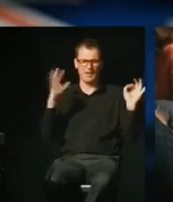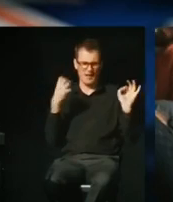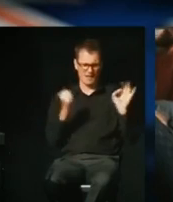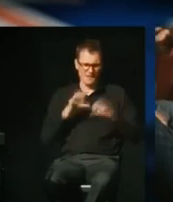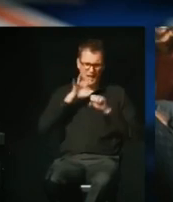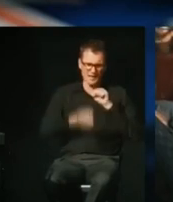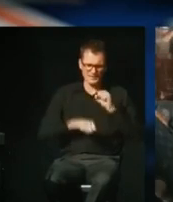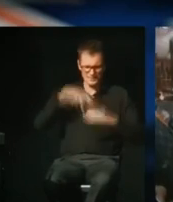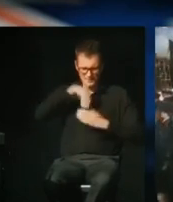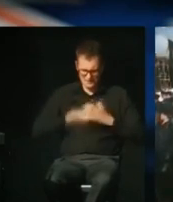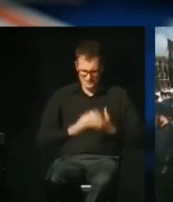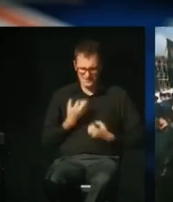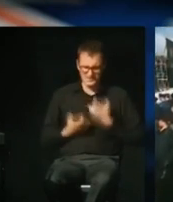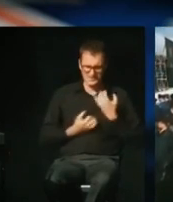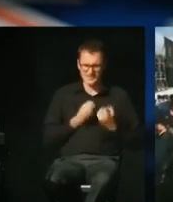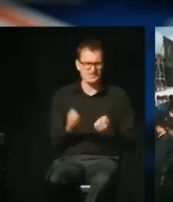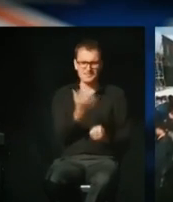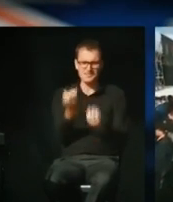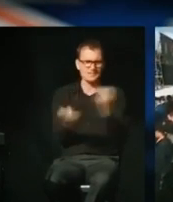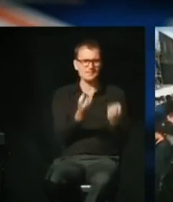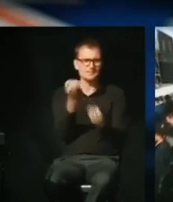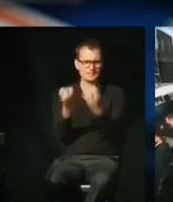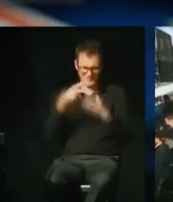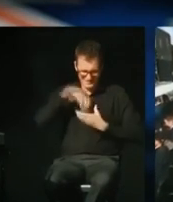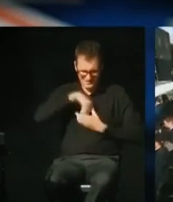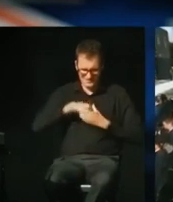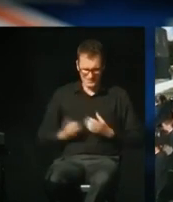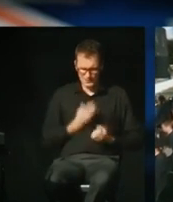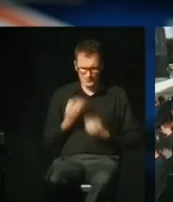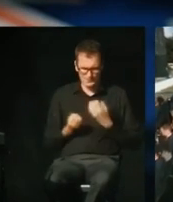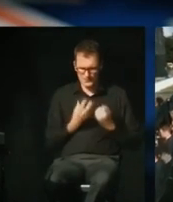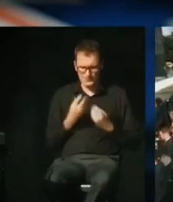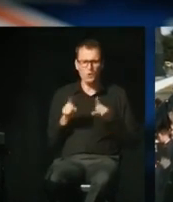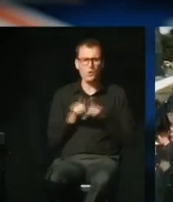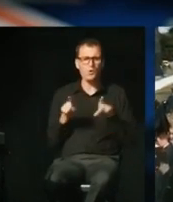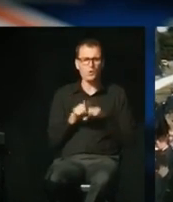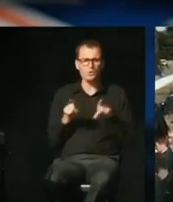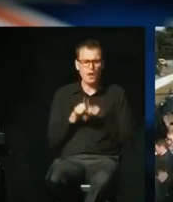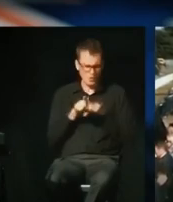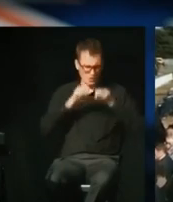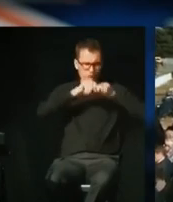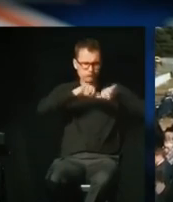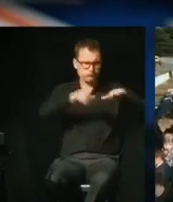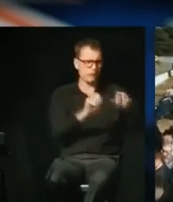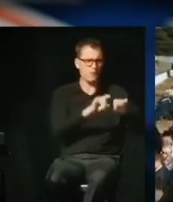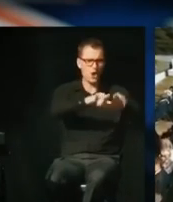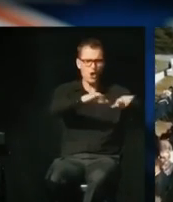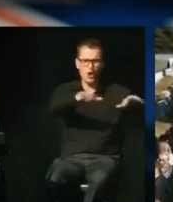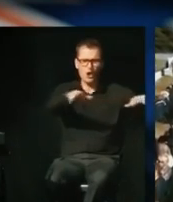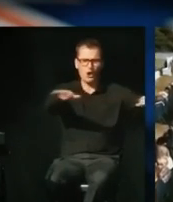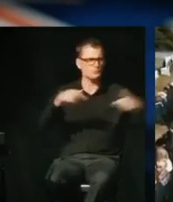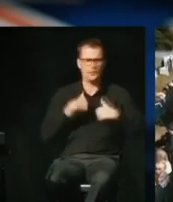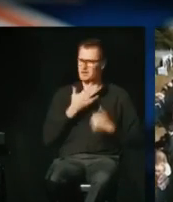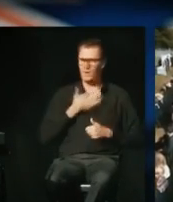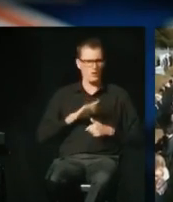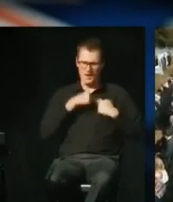hatred. It burns itself within, and also it burns the surrounding. I don't want